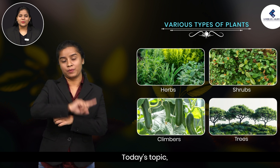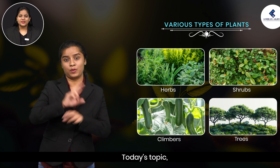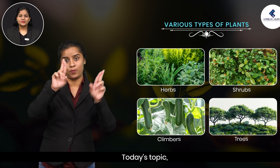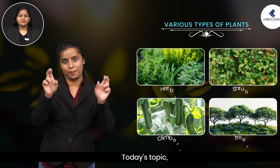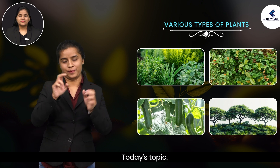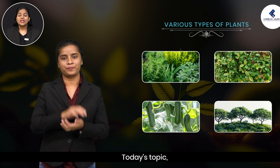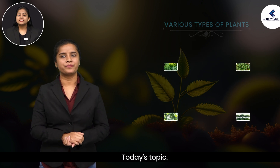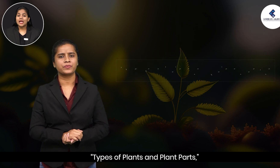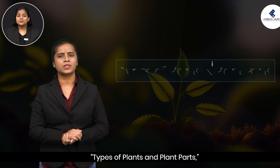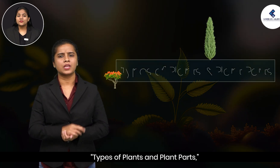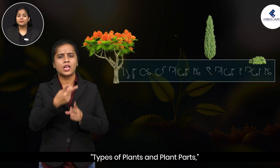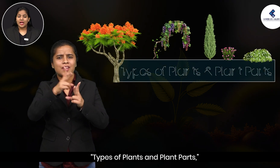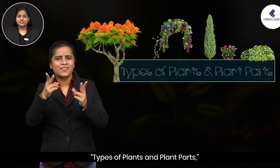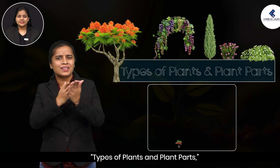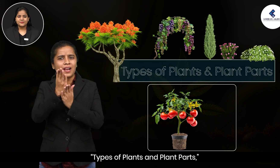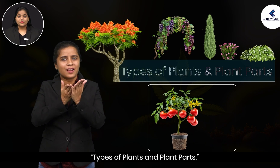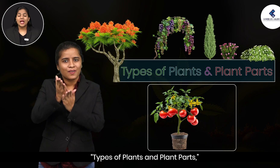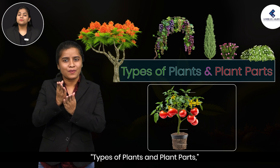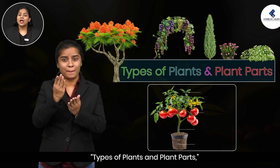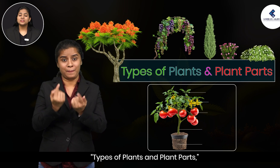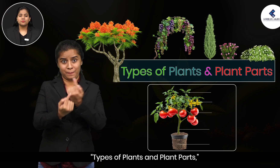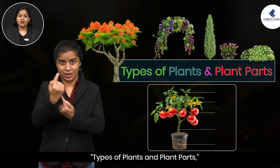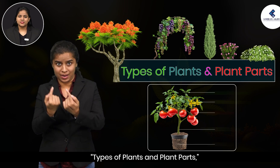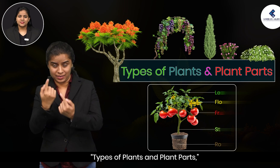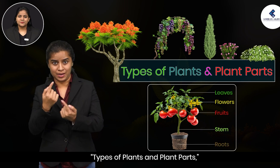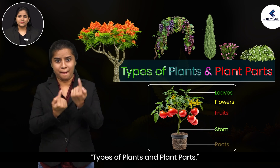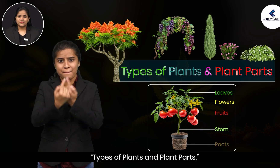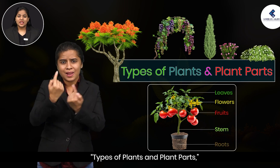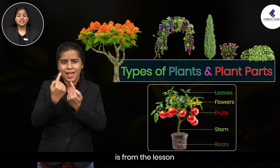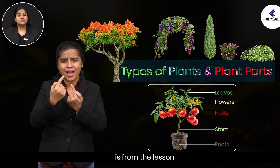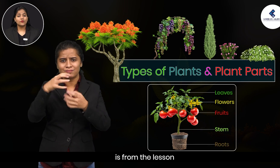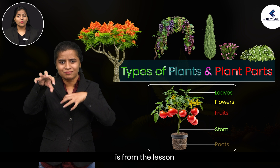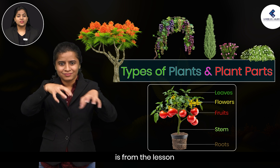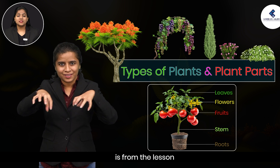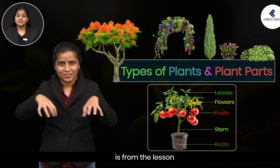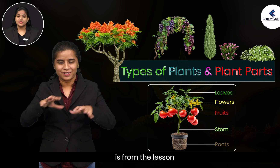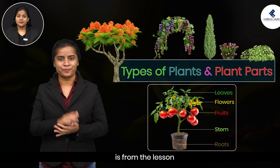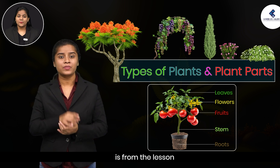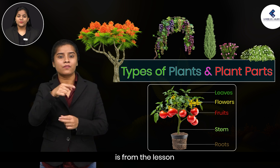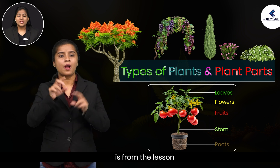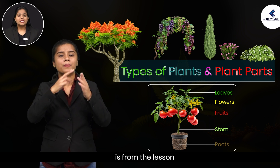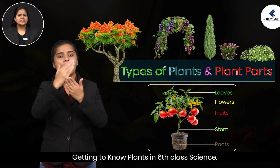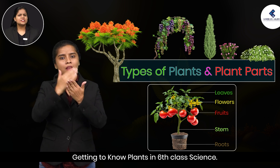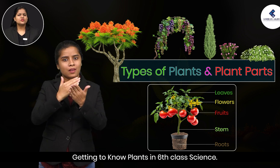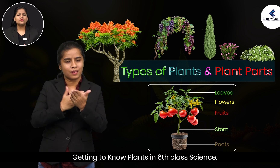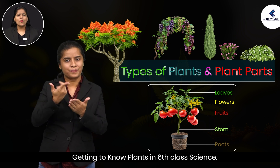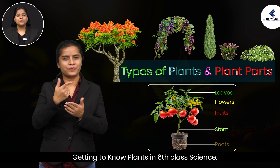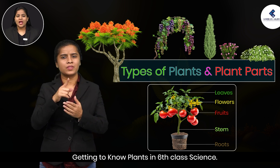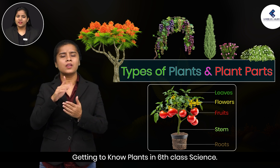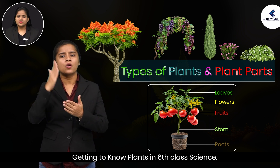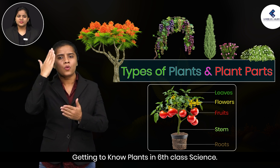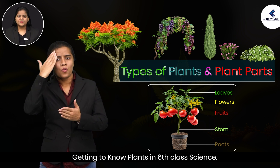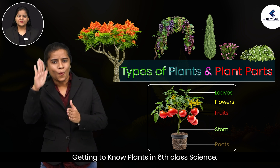Today's topic, types of plants and plant parts, is from the lesson Getting to